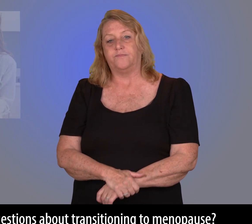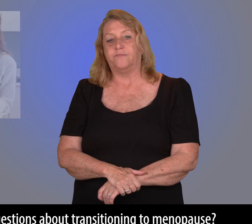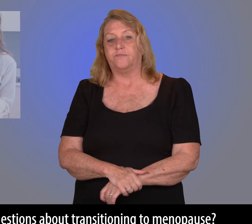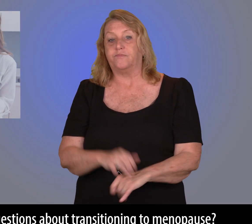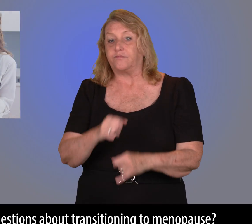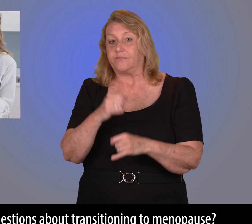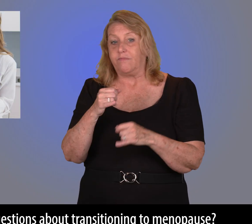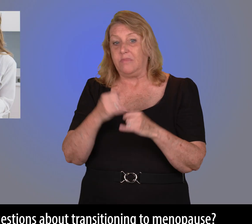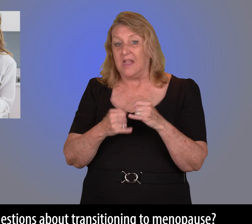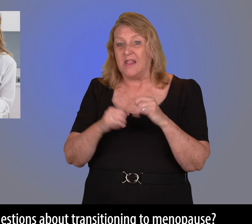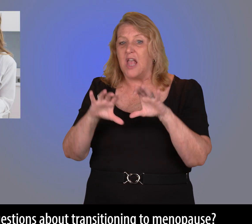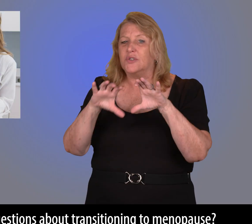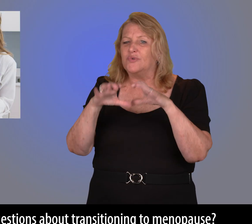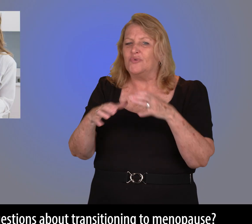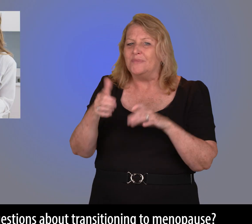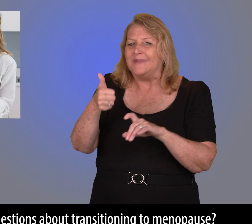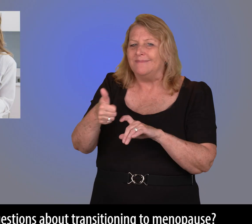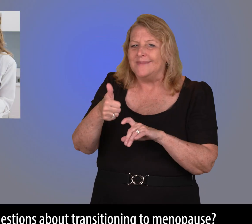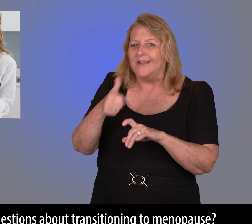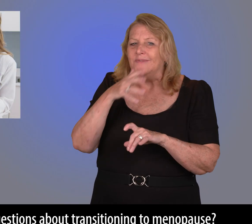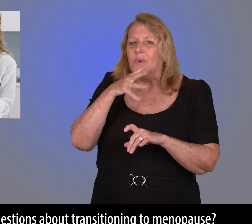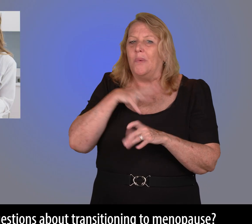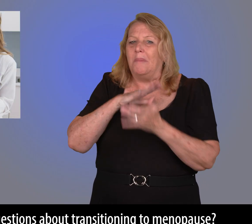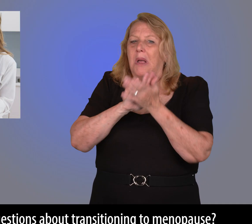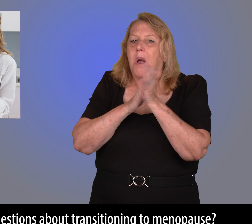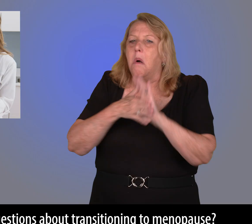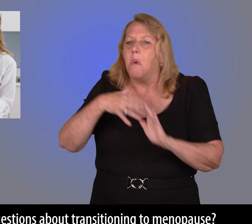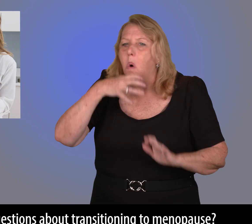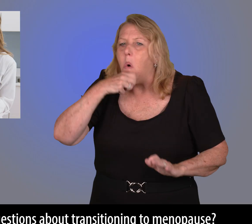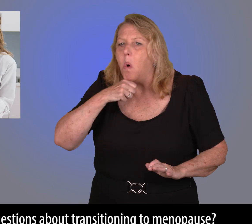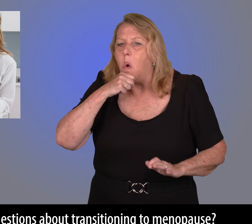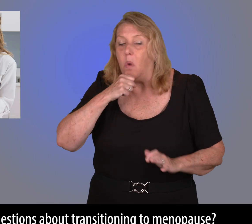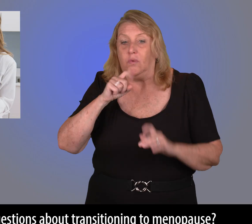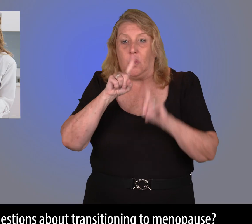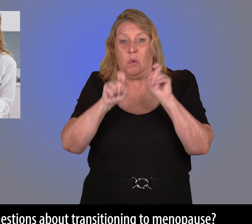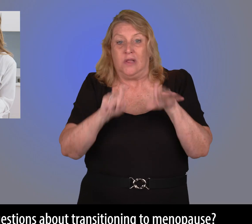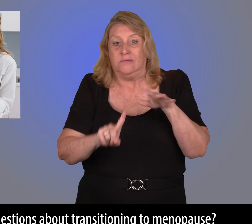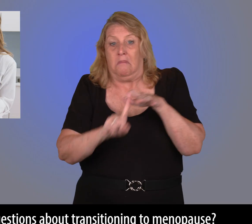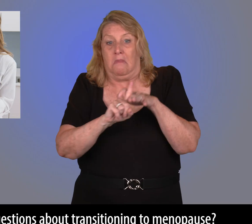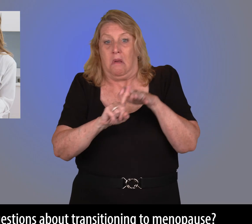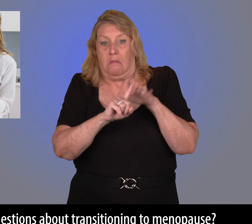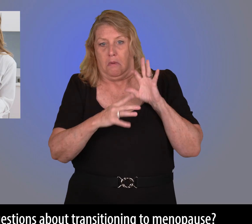Finally, do you have questions about transitioning to menopause?